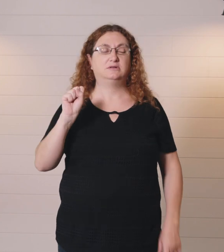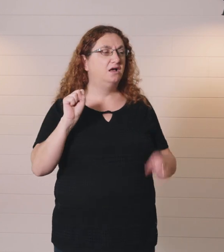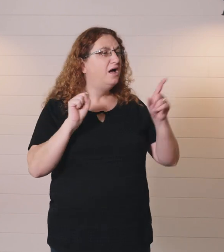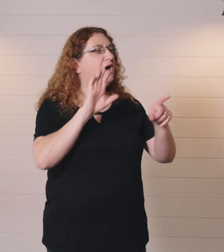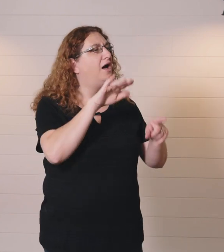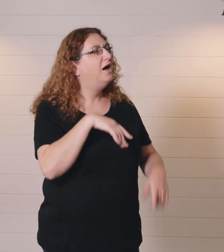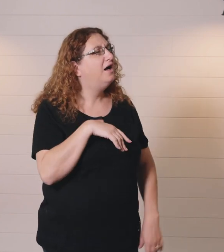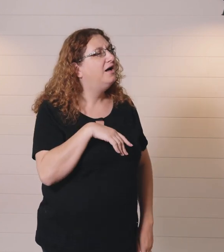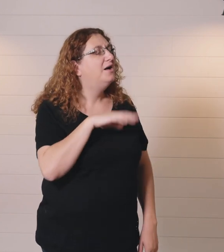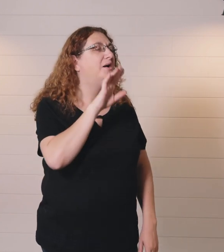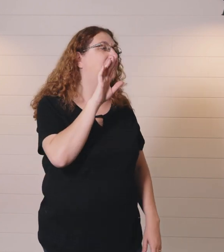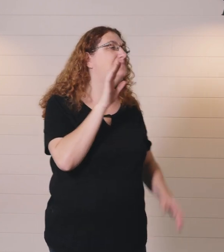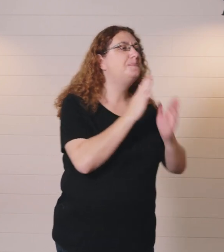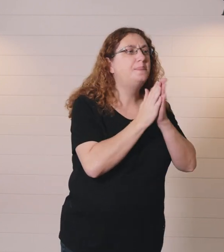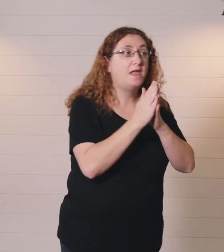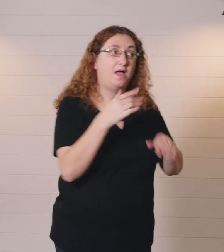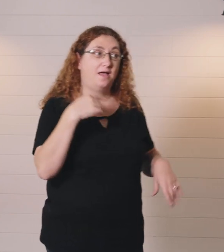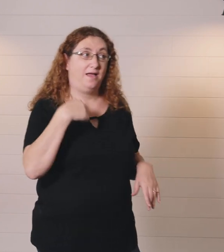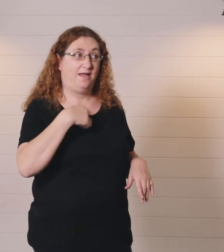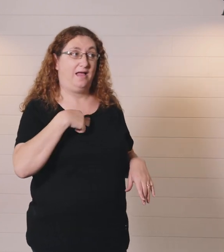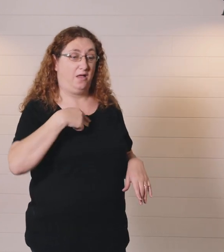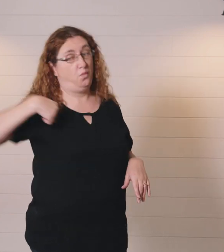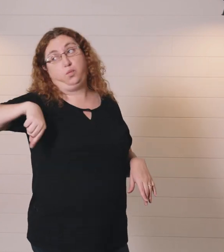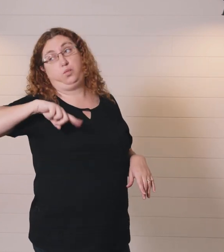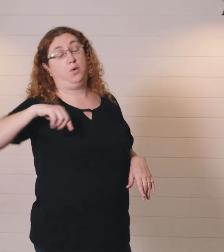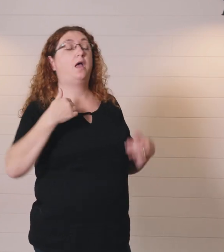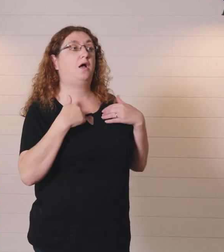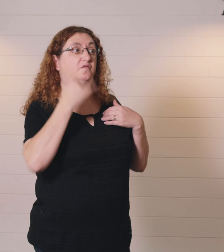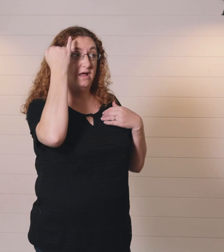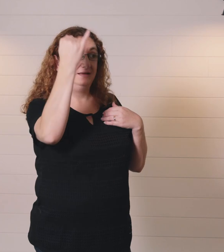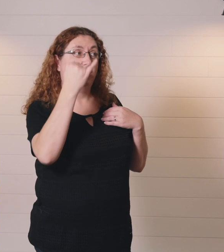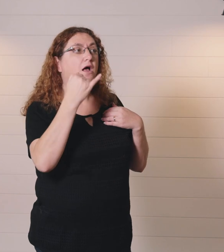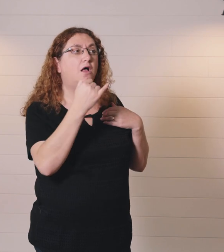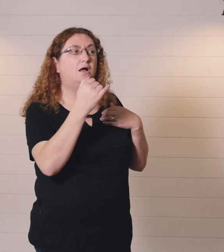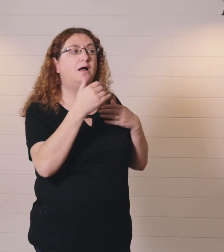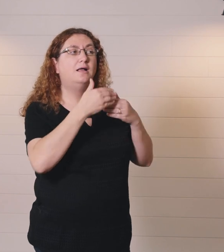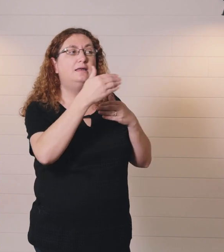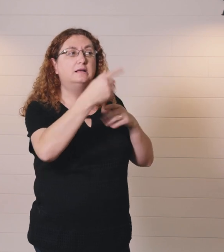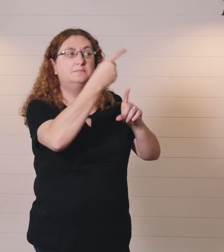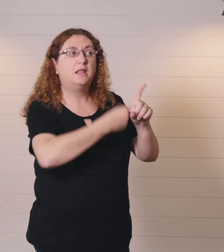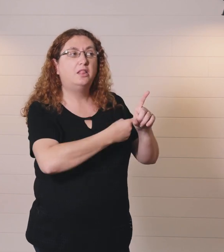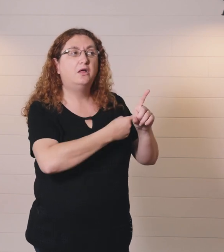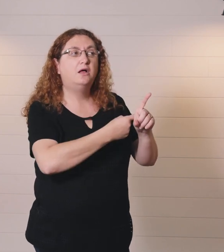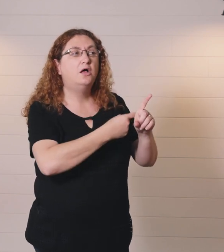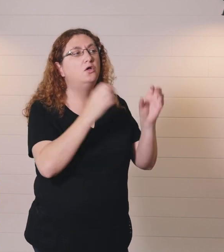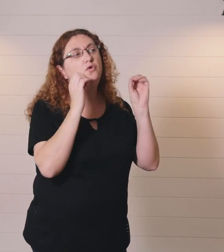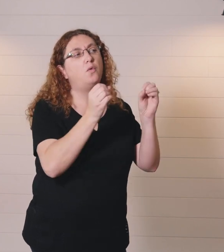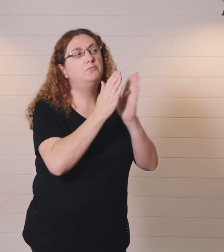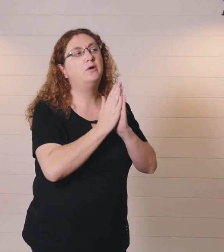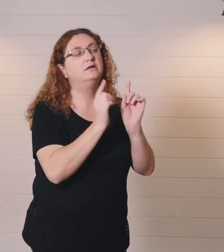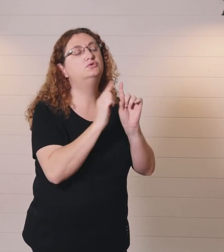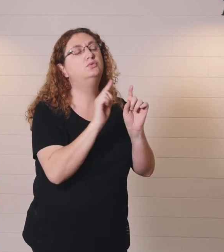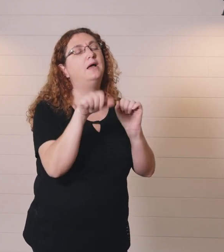for the next 30 days, no one would pray to any other god or make petition of any other leader except you,